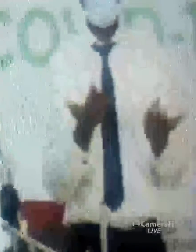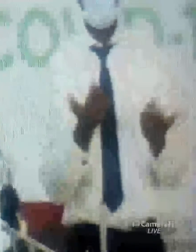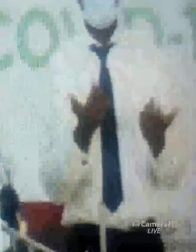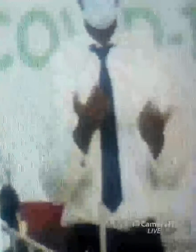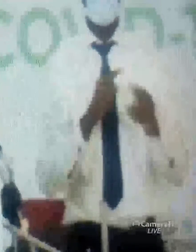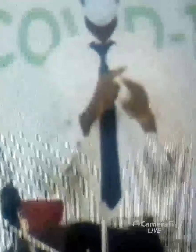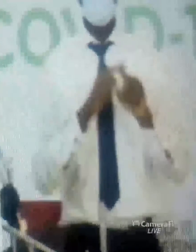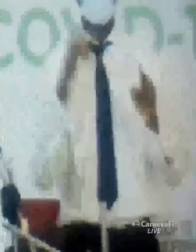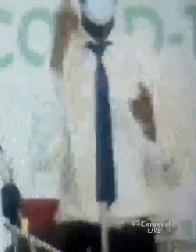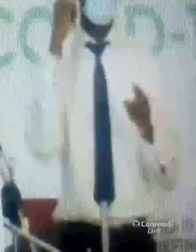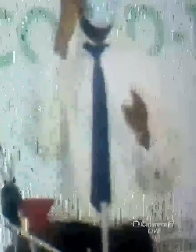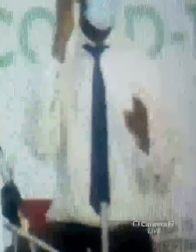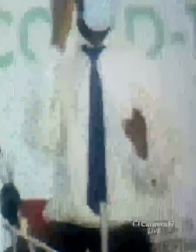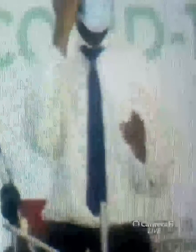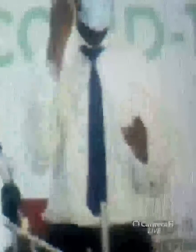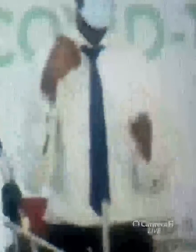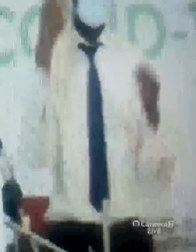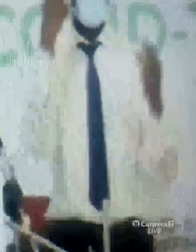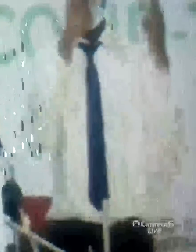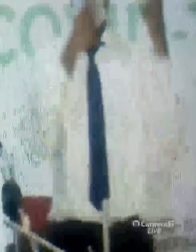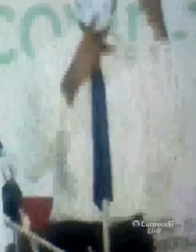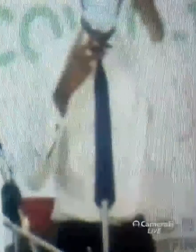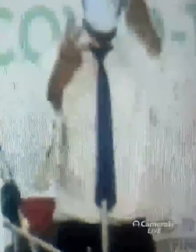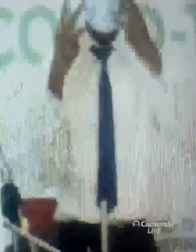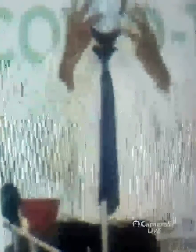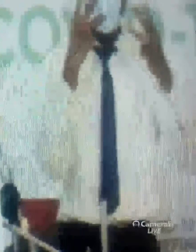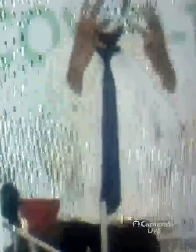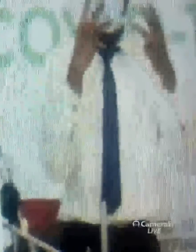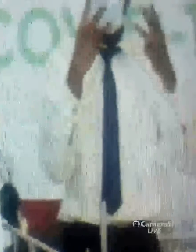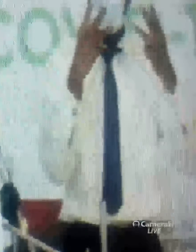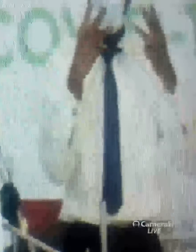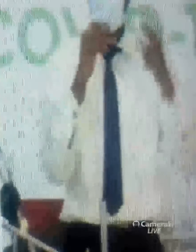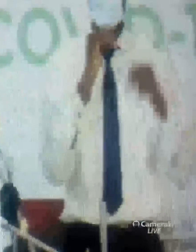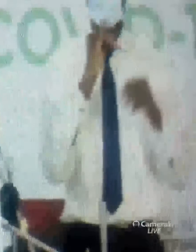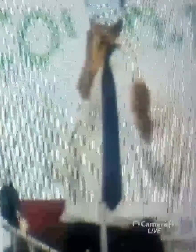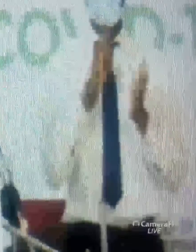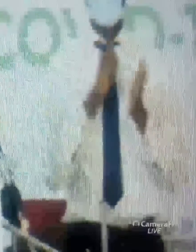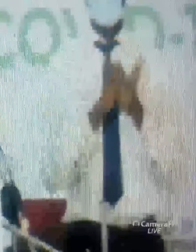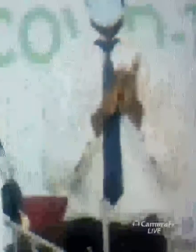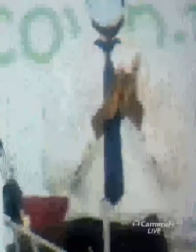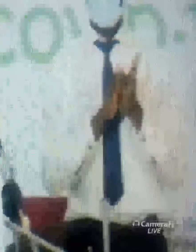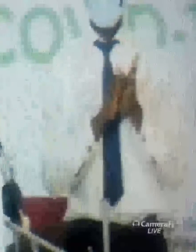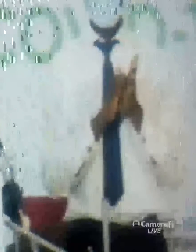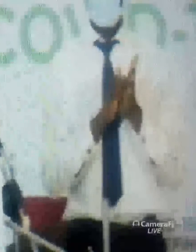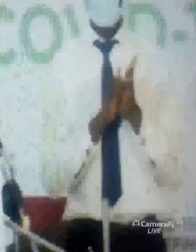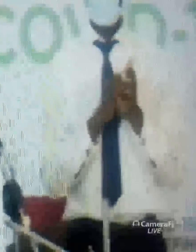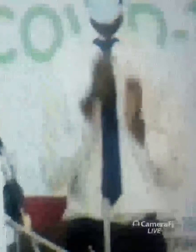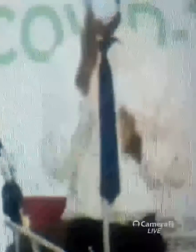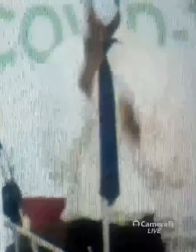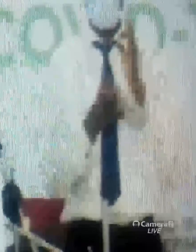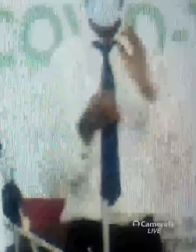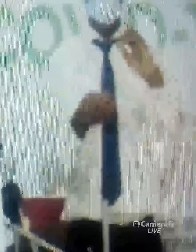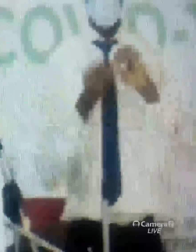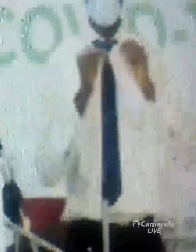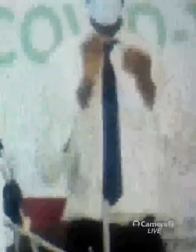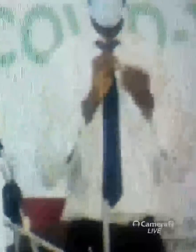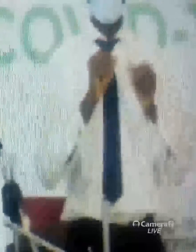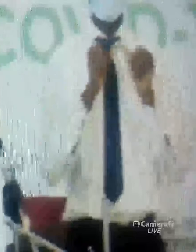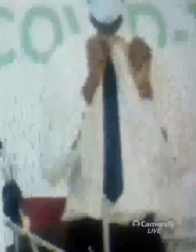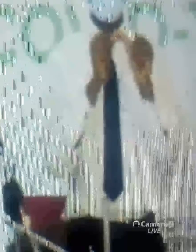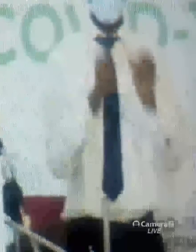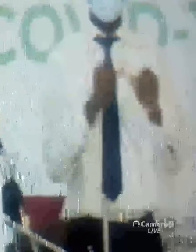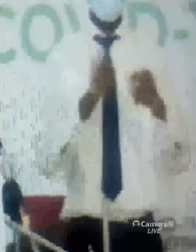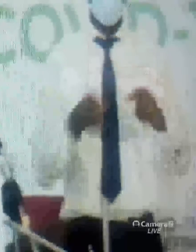But the reason why we're worried about the numbers is because at some point, if the numbers continue to trend in this